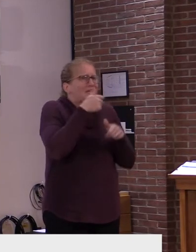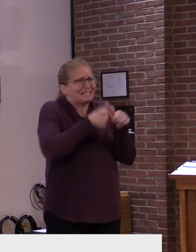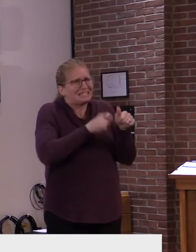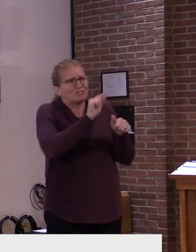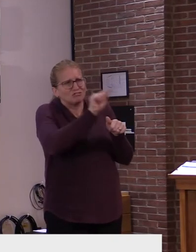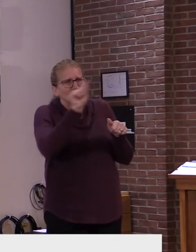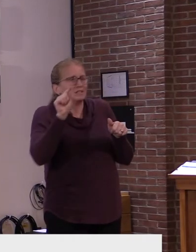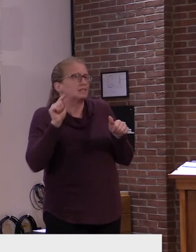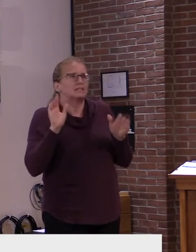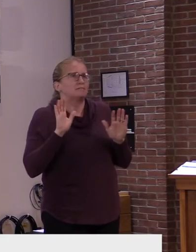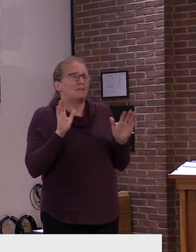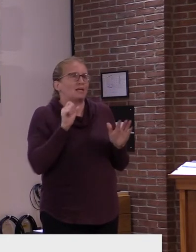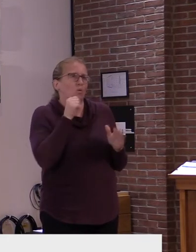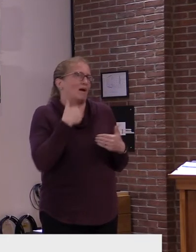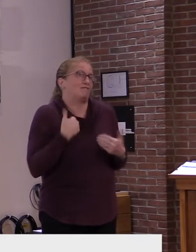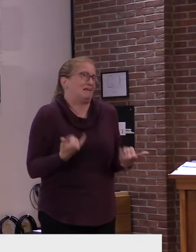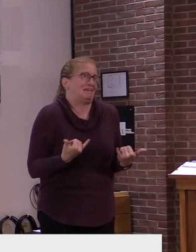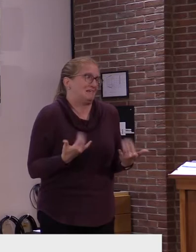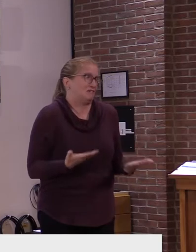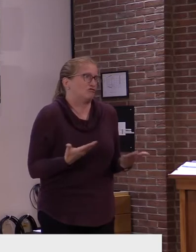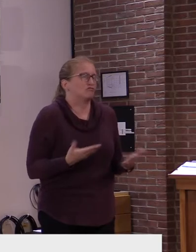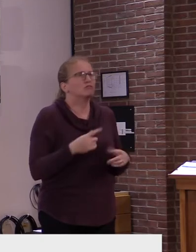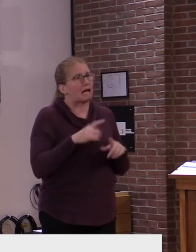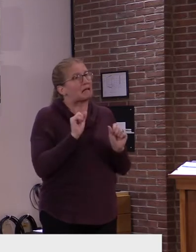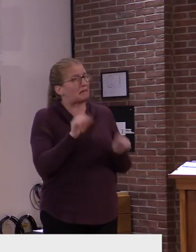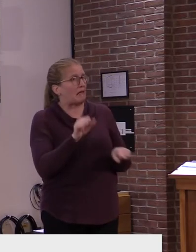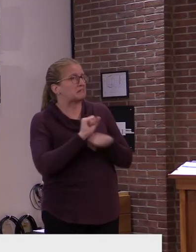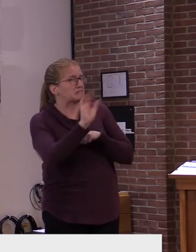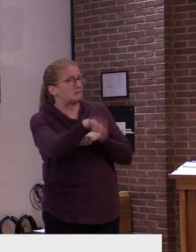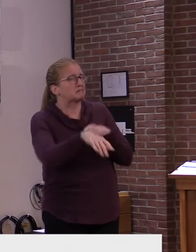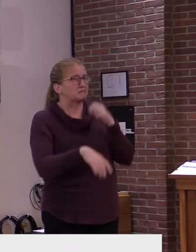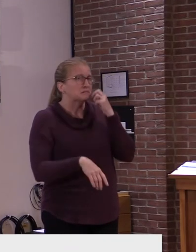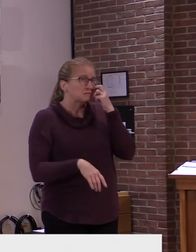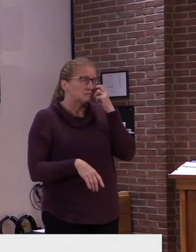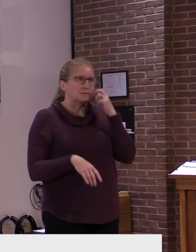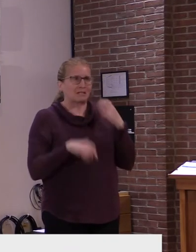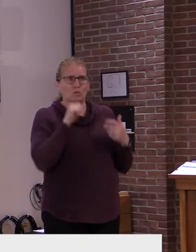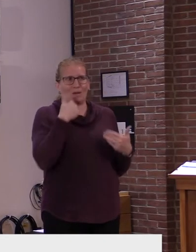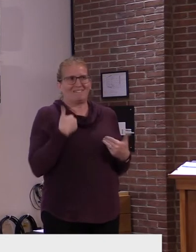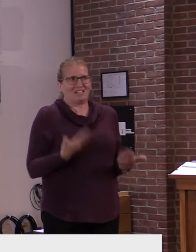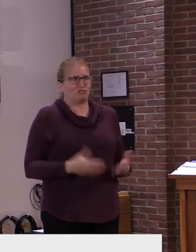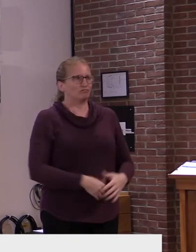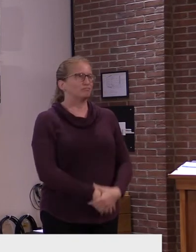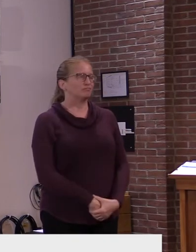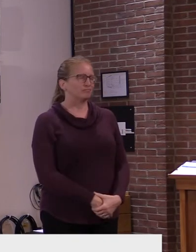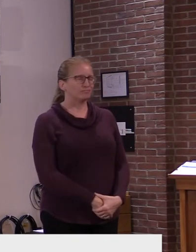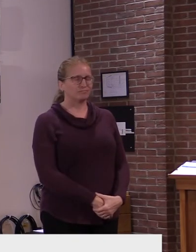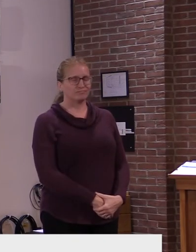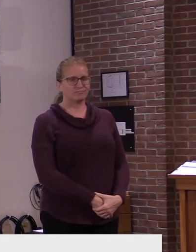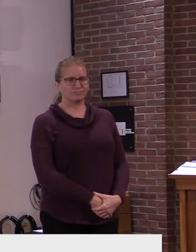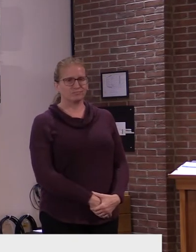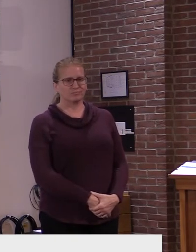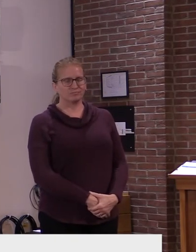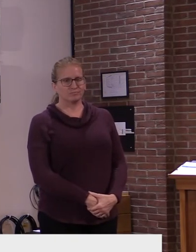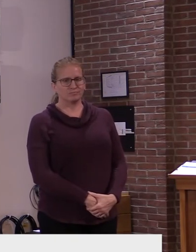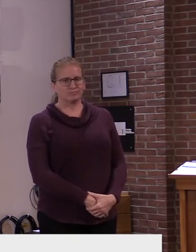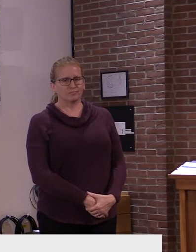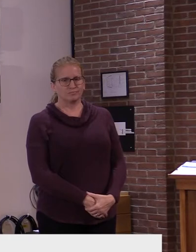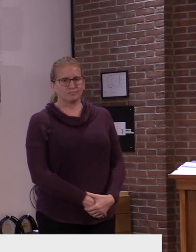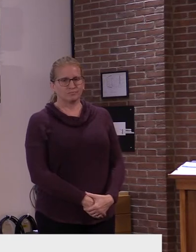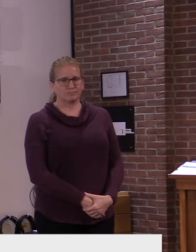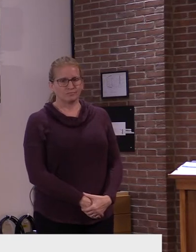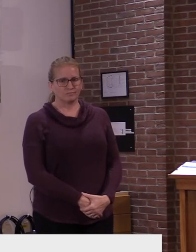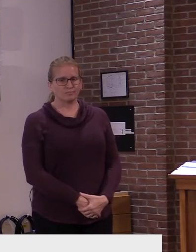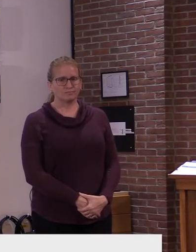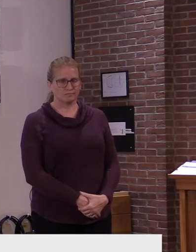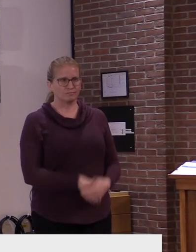reallocated. I can get that for you, but I don't have it right here on at the tip of my tongue. All right,